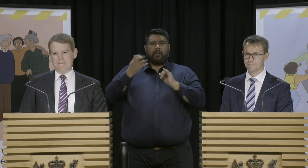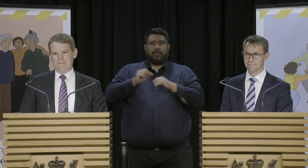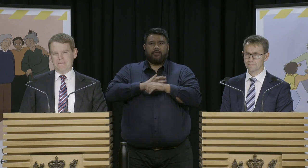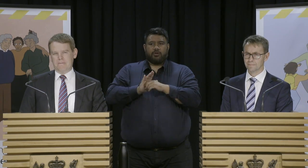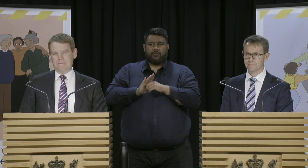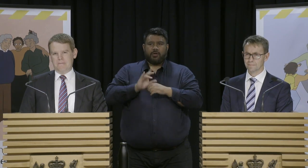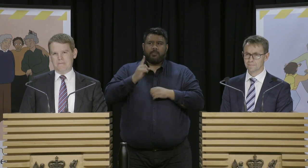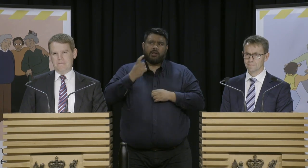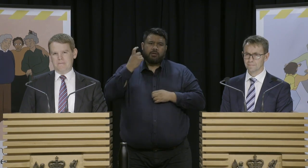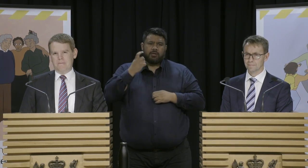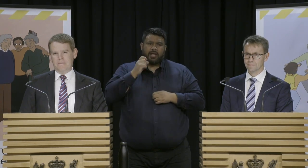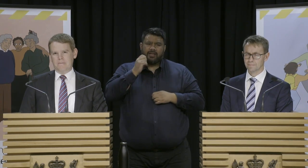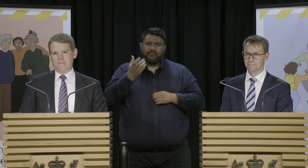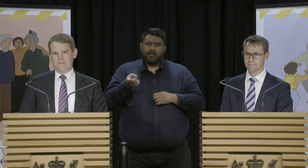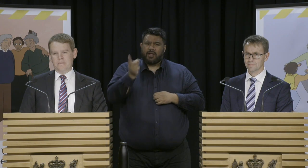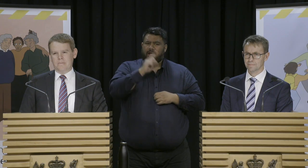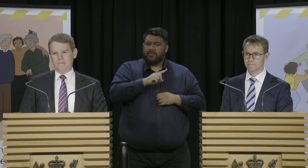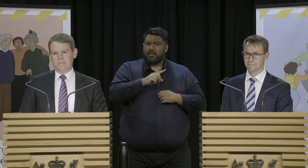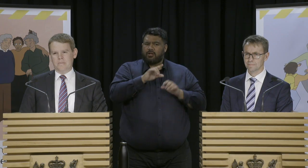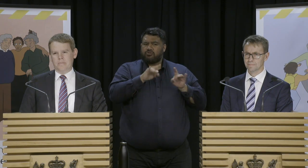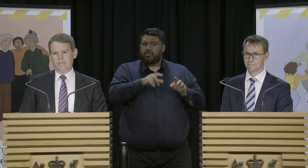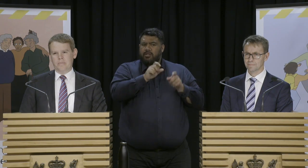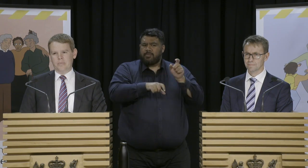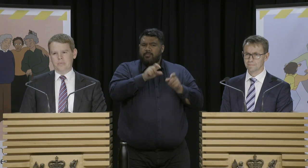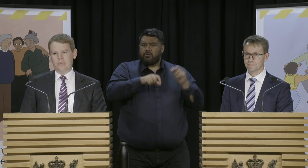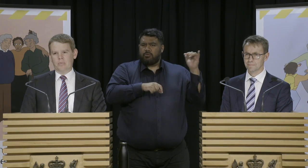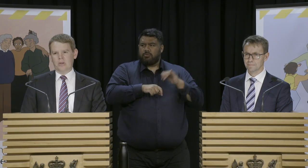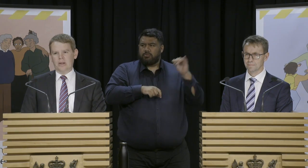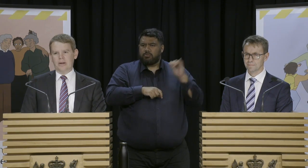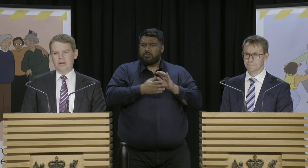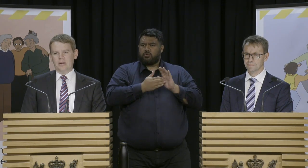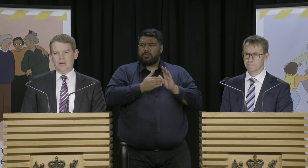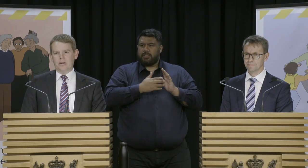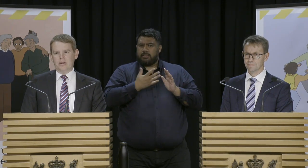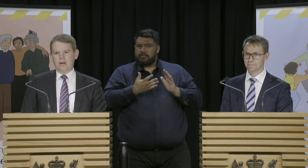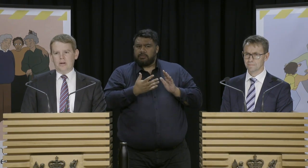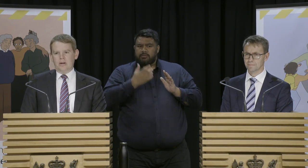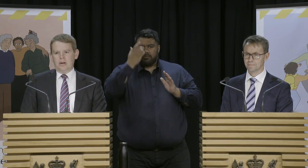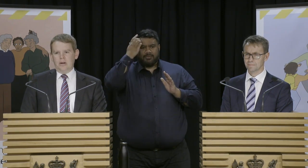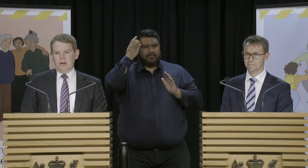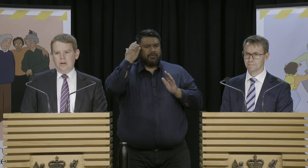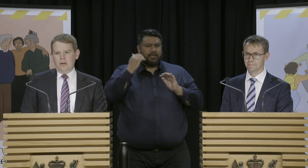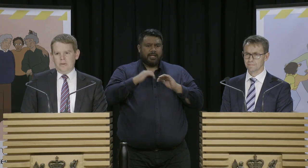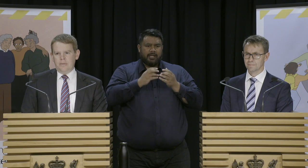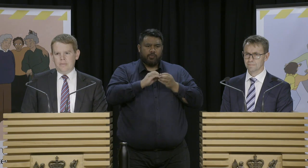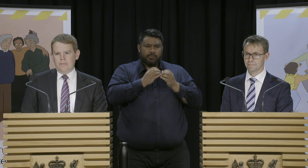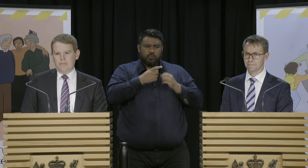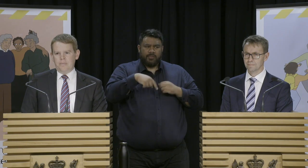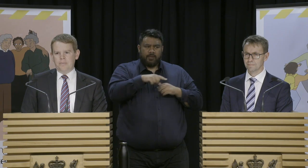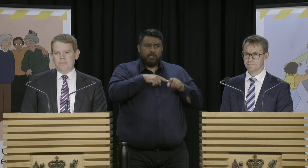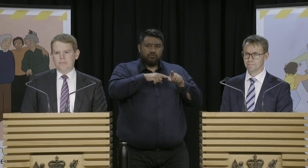in Wellington? And has Cabinet considered any additional measures for Australian tourists who are going to come to New Zealand once